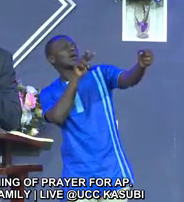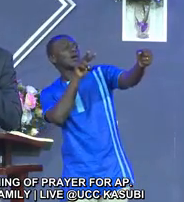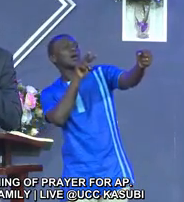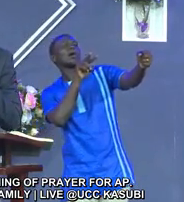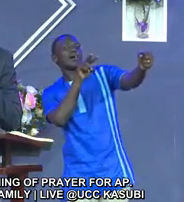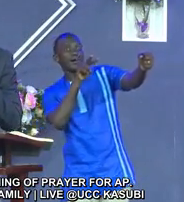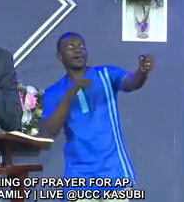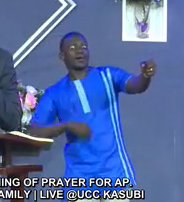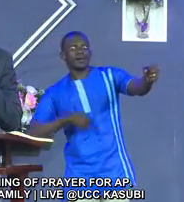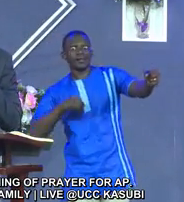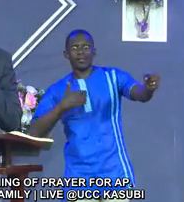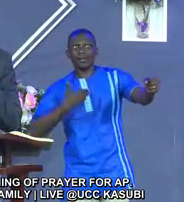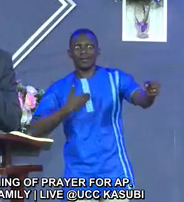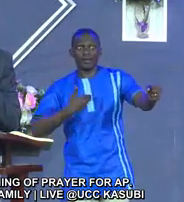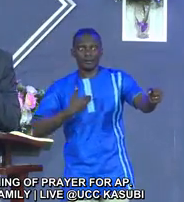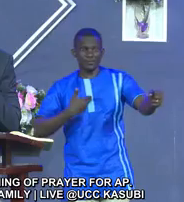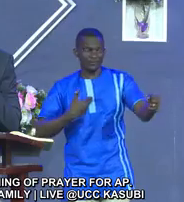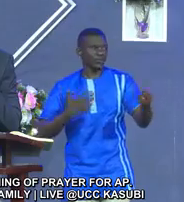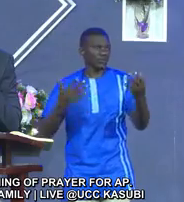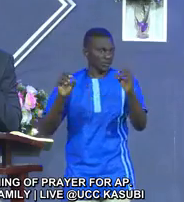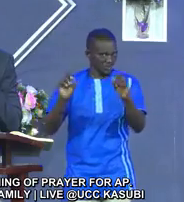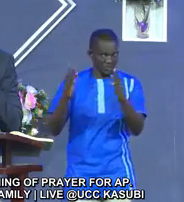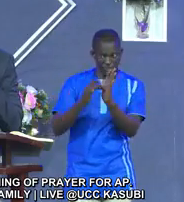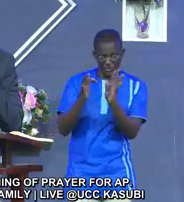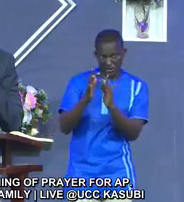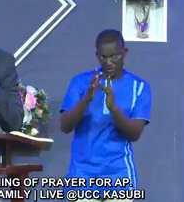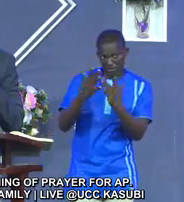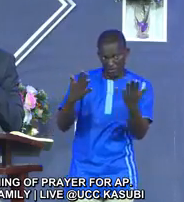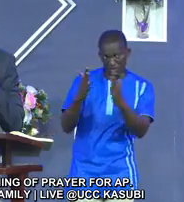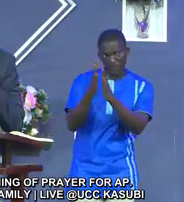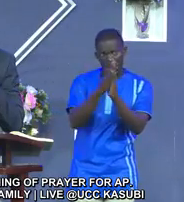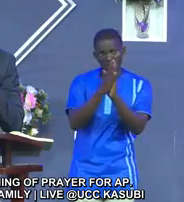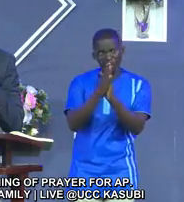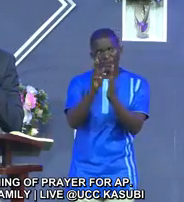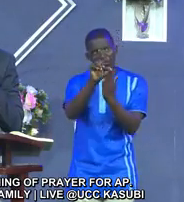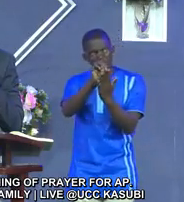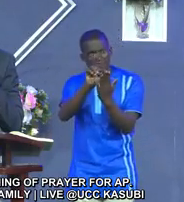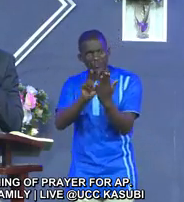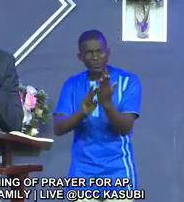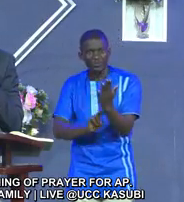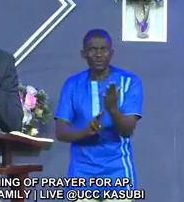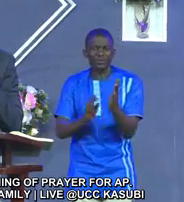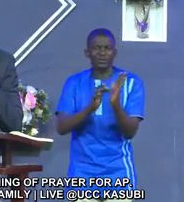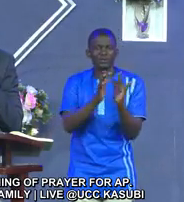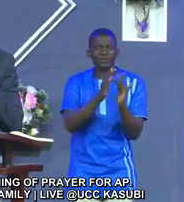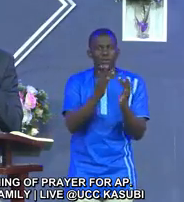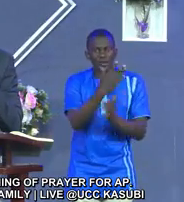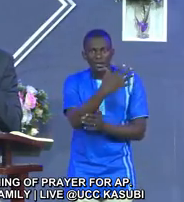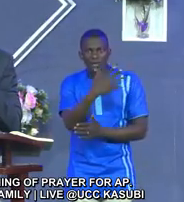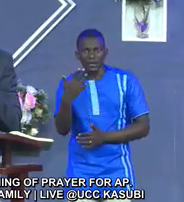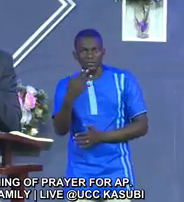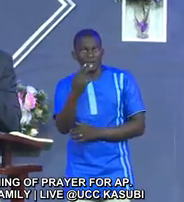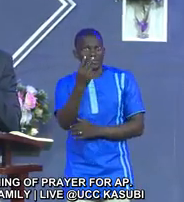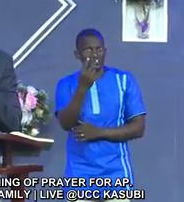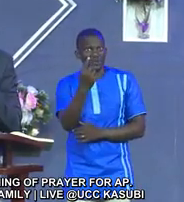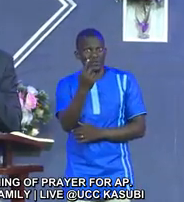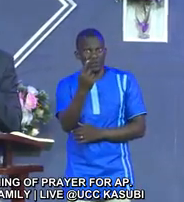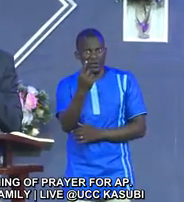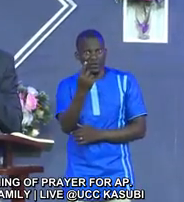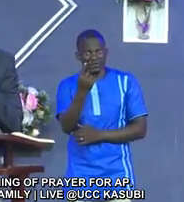live. Olwa scripture reference, katusome Numbers 21:6 up